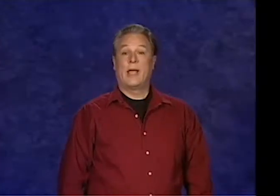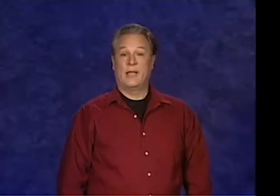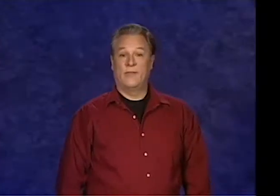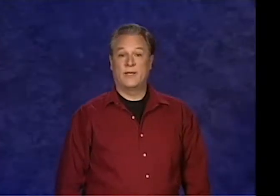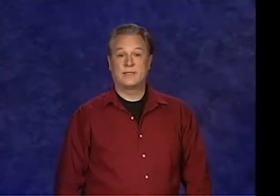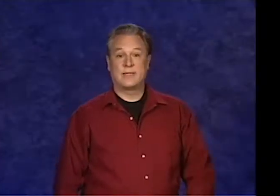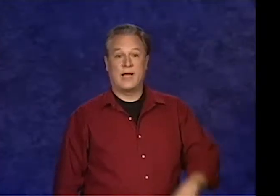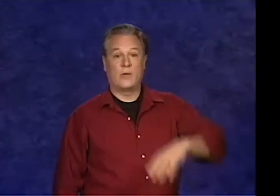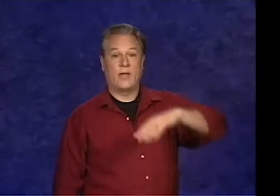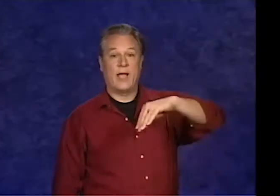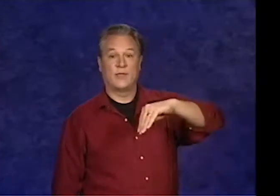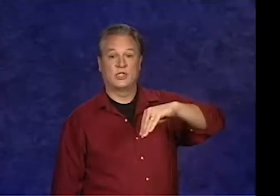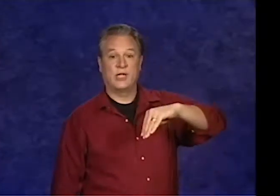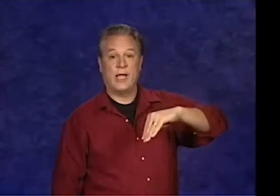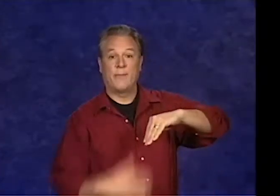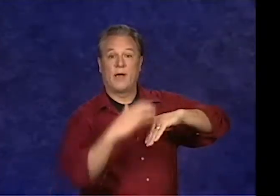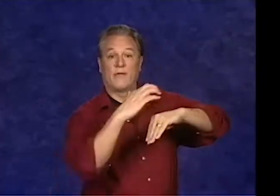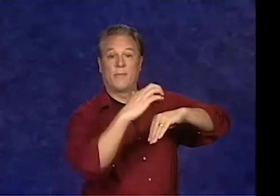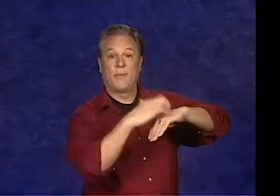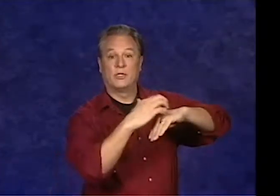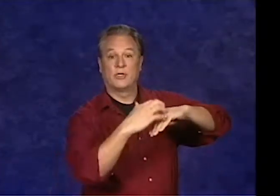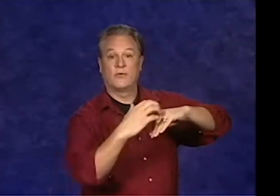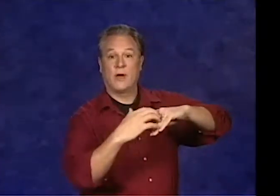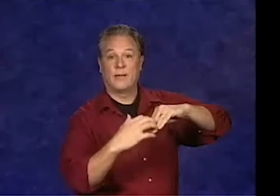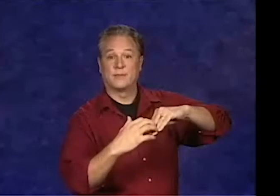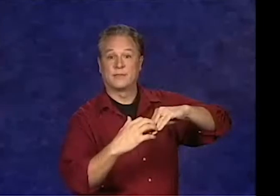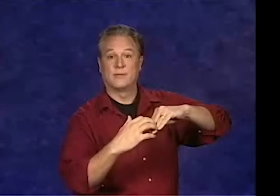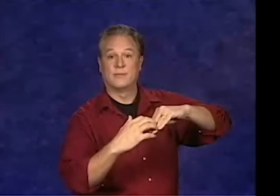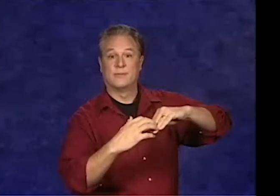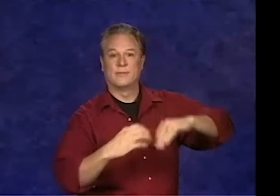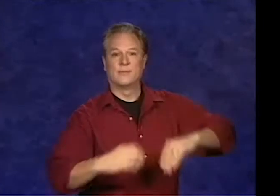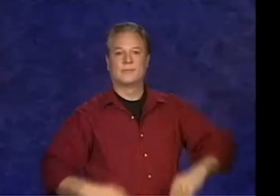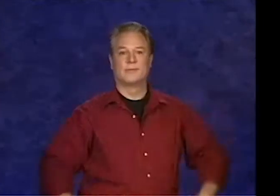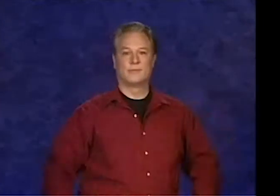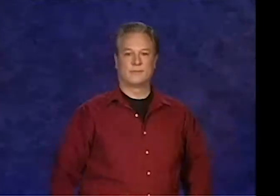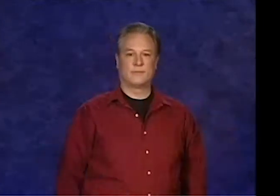In this sign, we have the shape of a bunch of grapes.